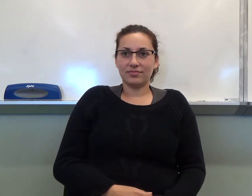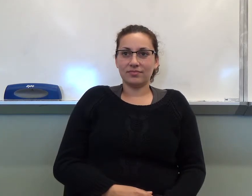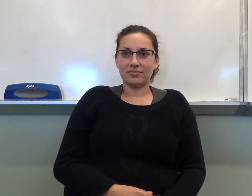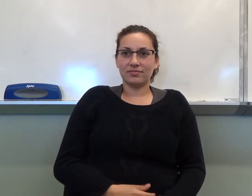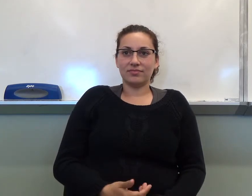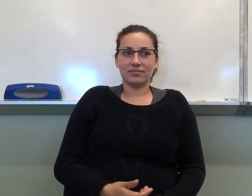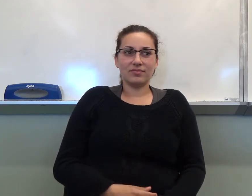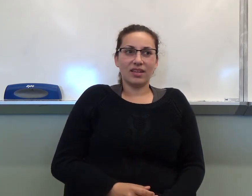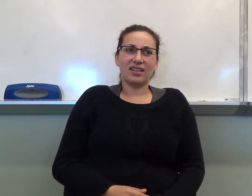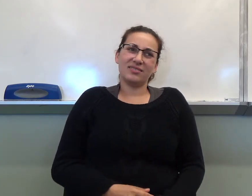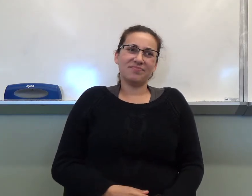Friday.